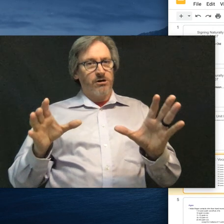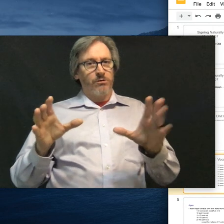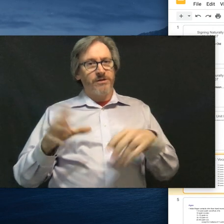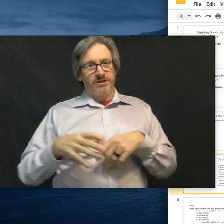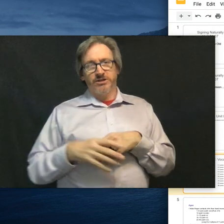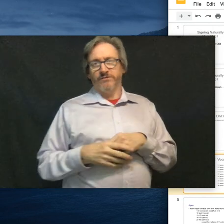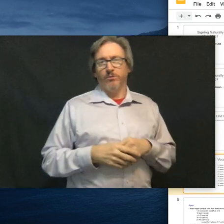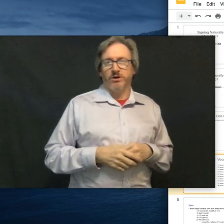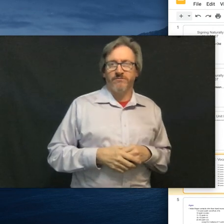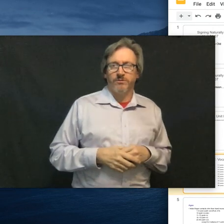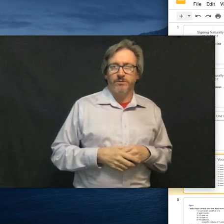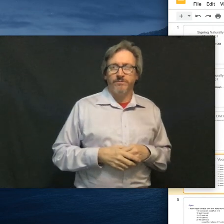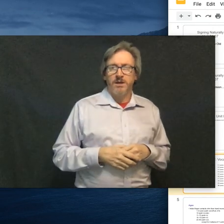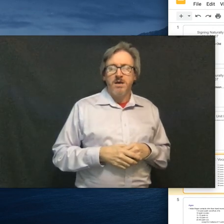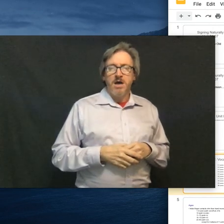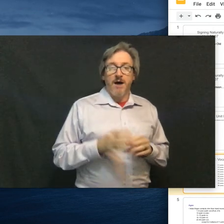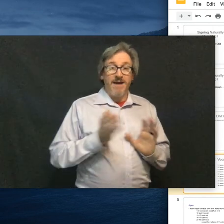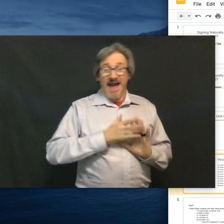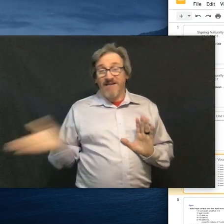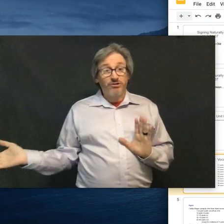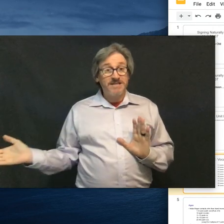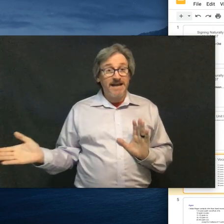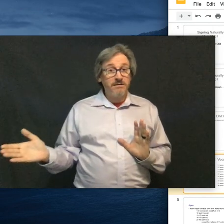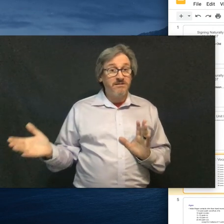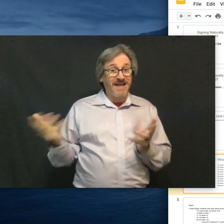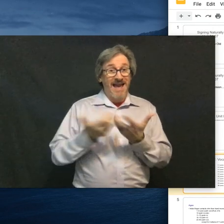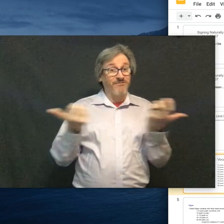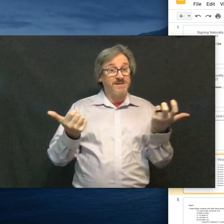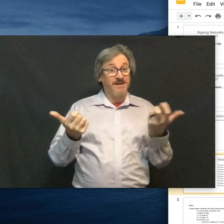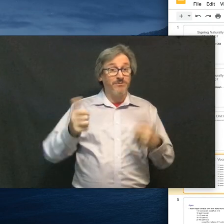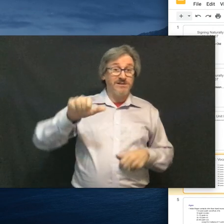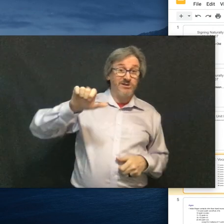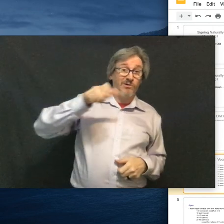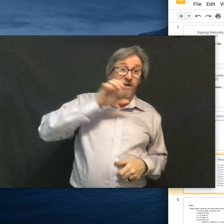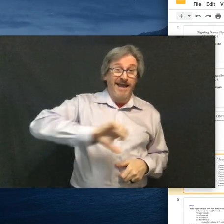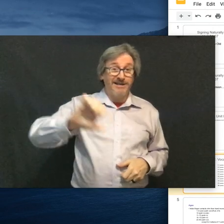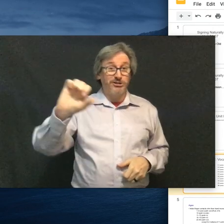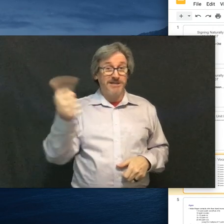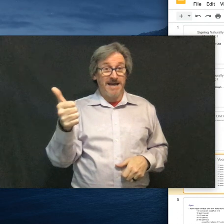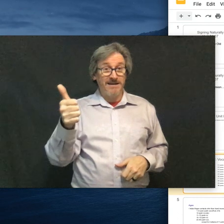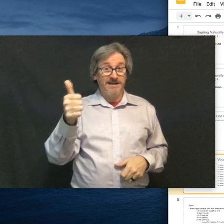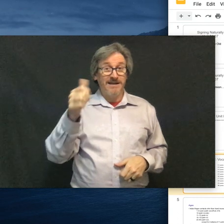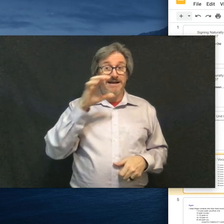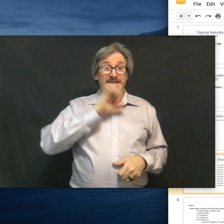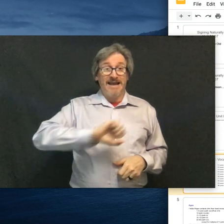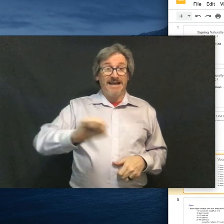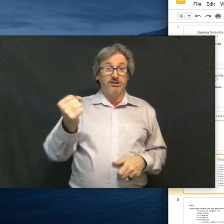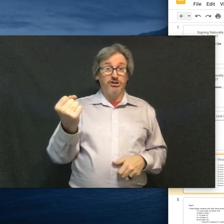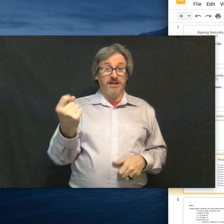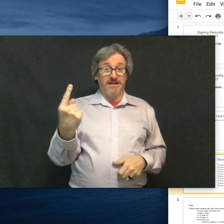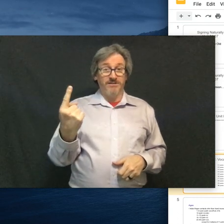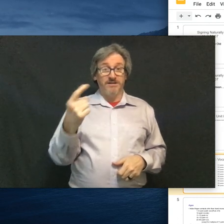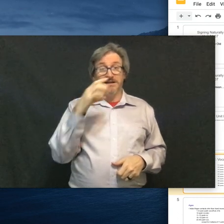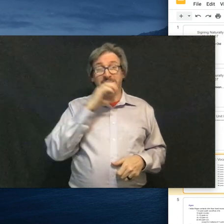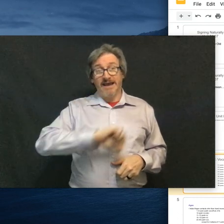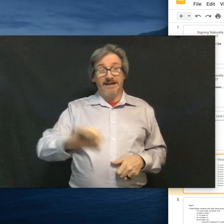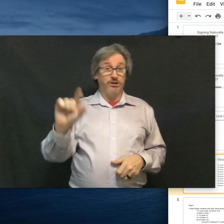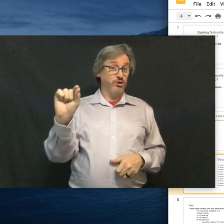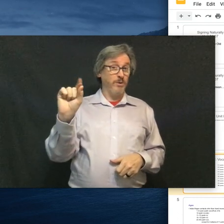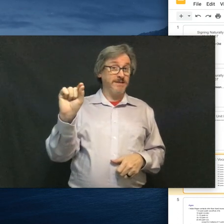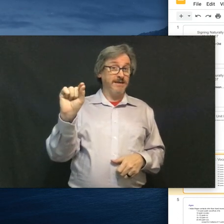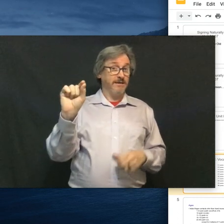to start with until you feel more comfortable. After ten, they have to be separate. So age ten, age eleven,